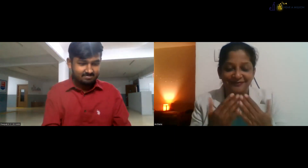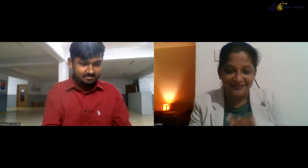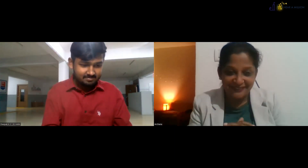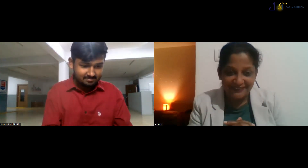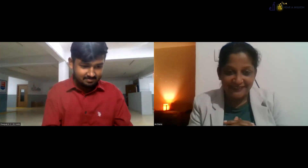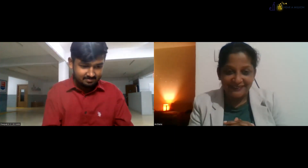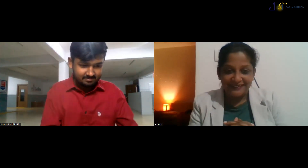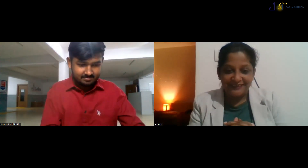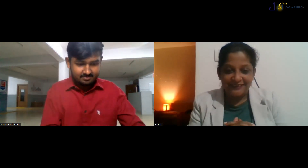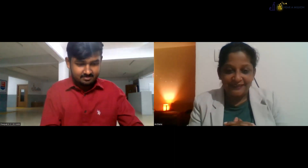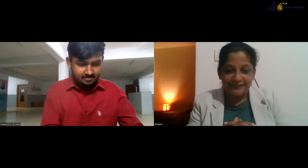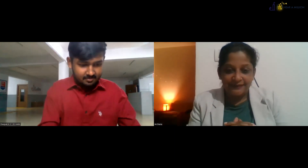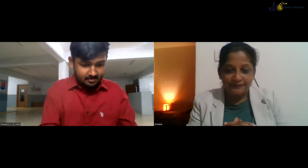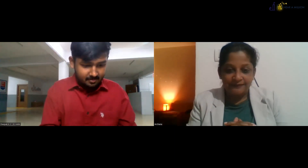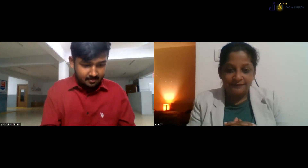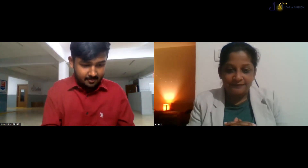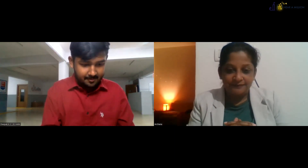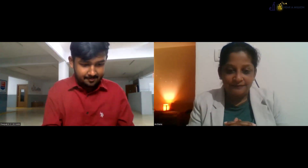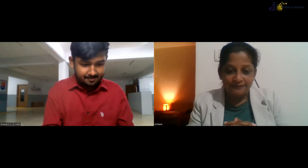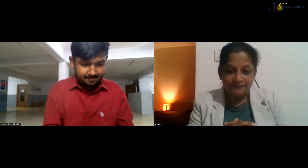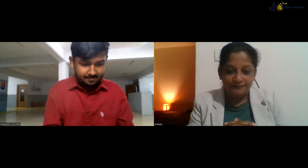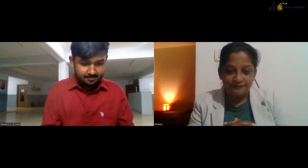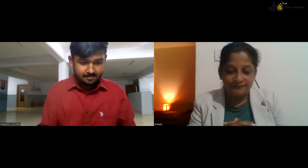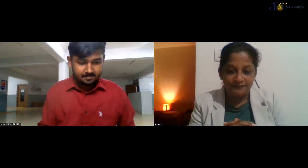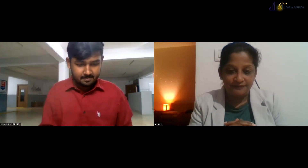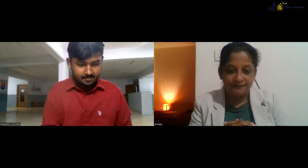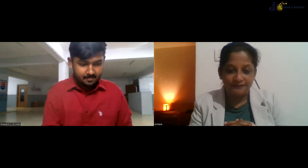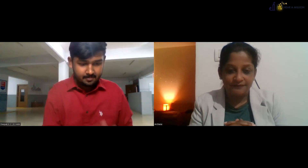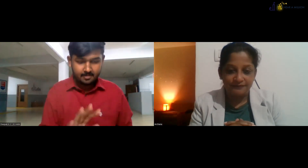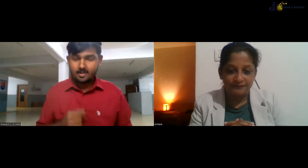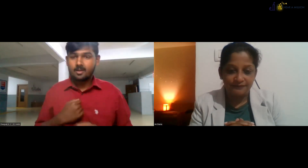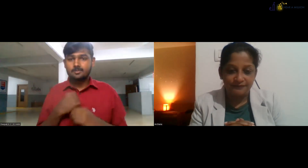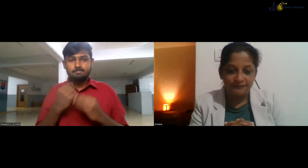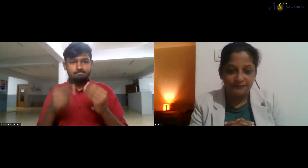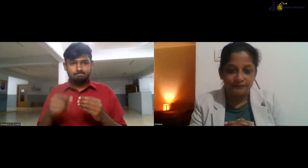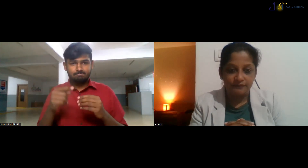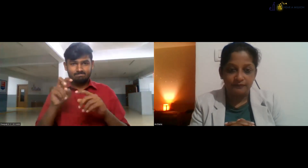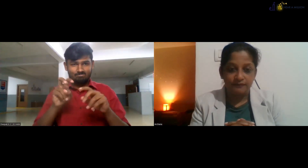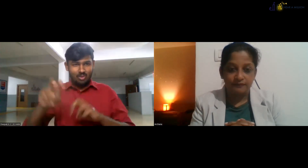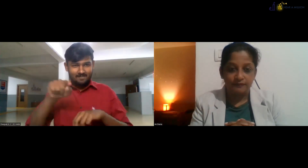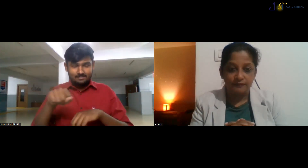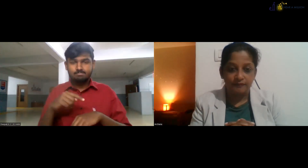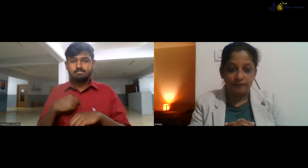waving hands for her. The first deaf woman who did this. Thank you.